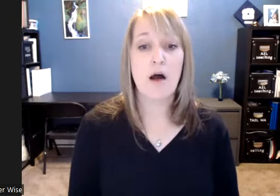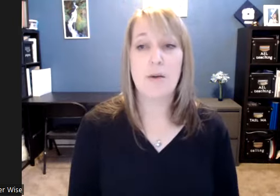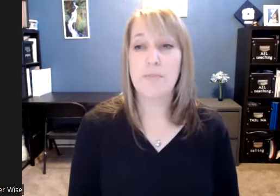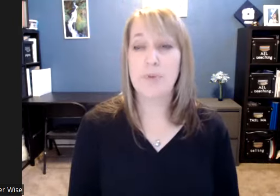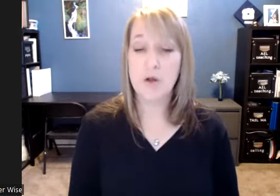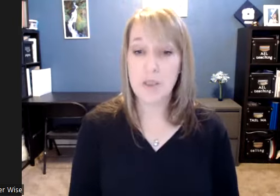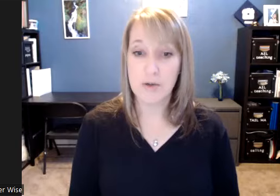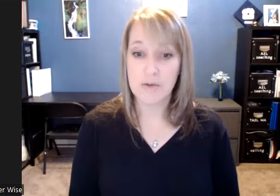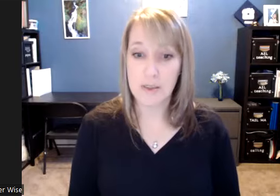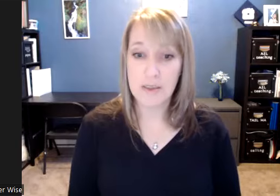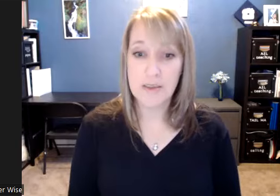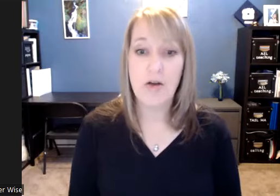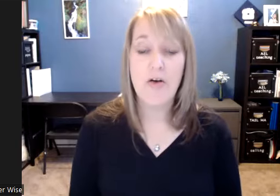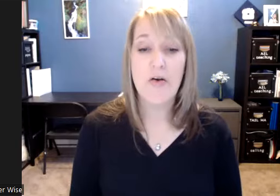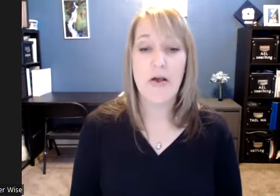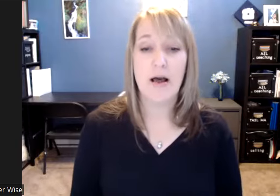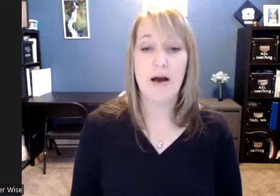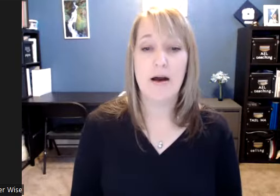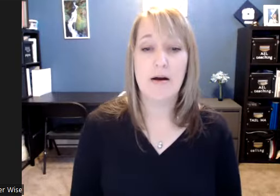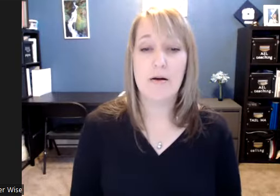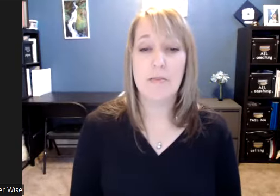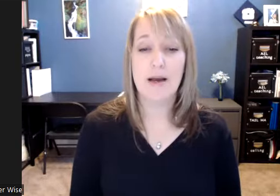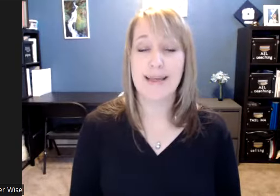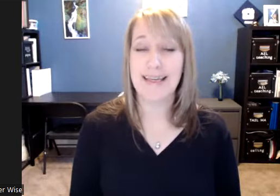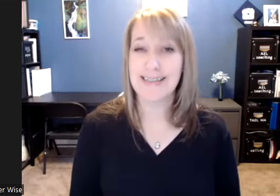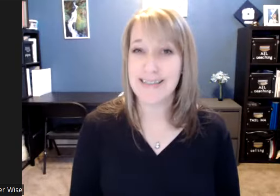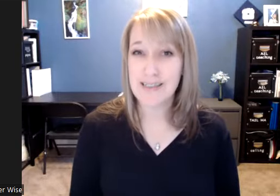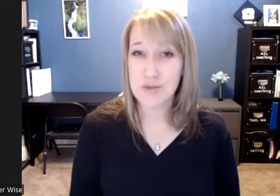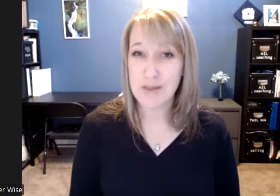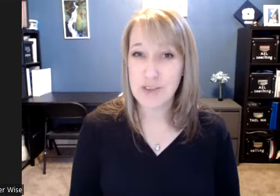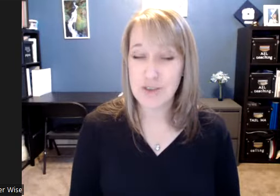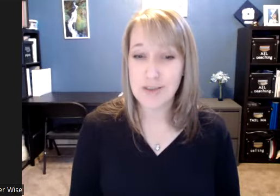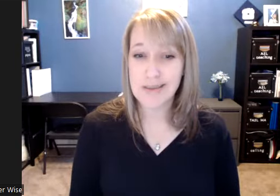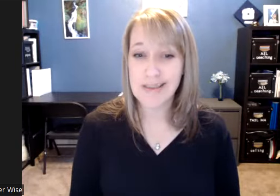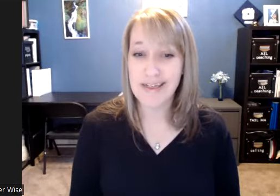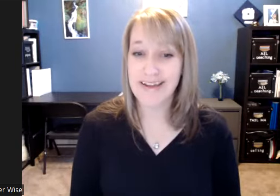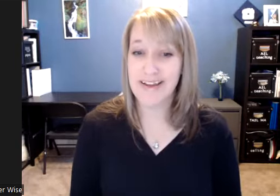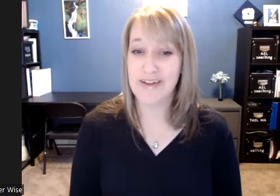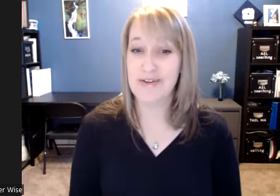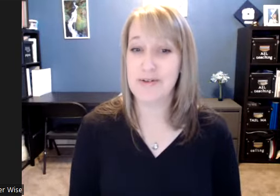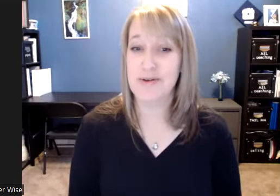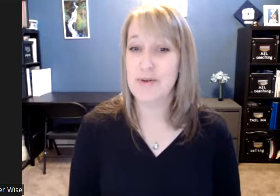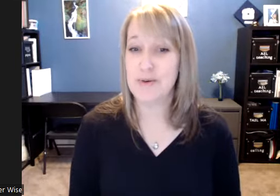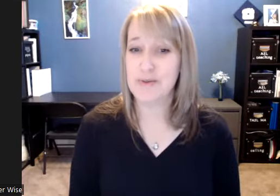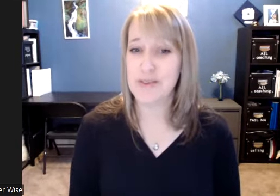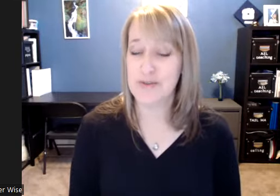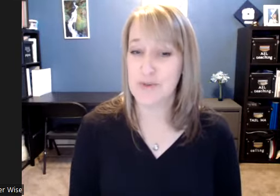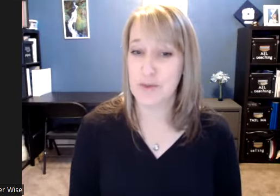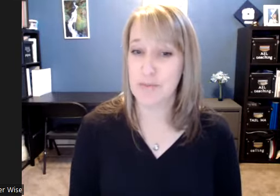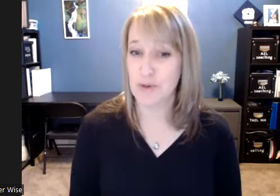A pullover, I guess that's a sweatshirt. I don't know. We don't really use the word